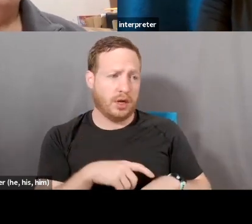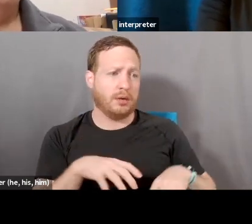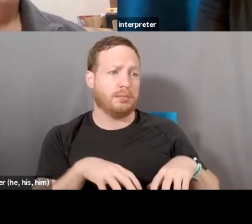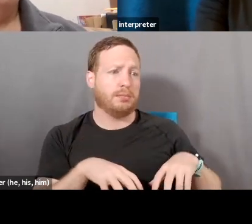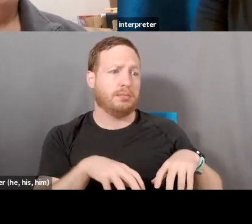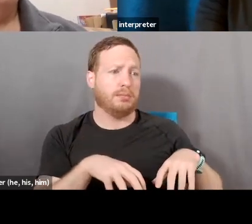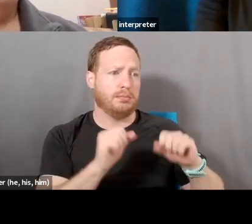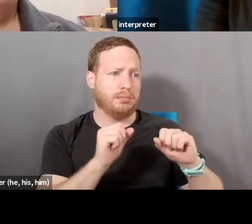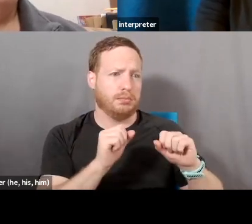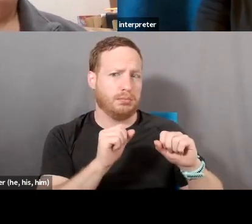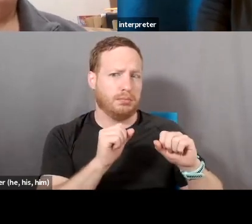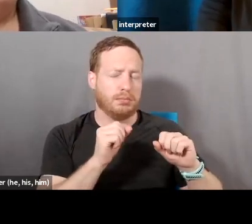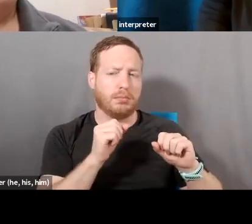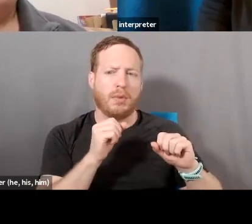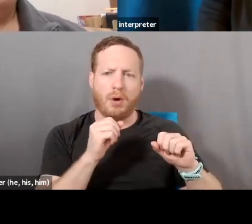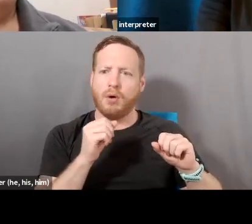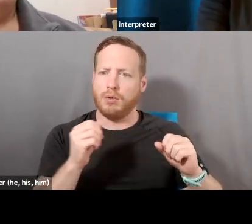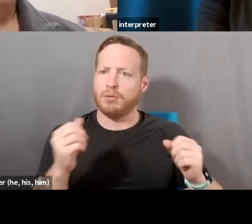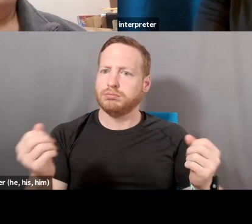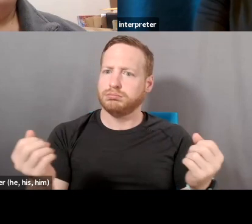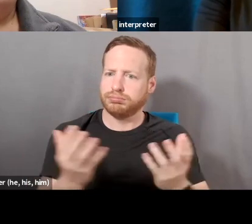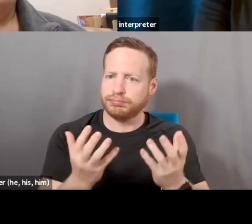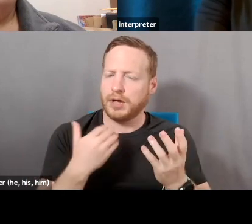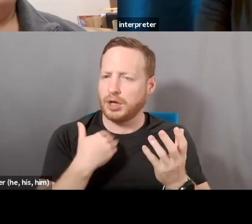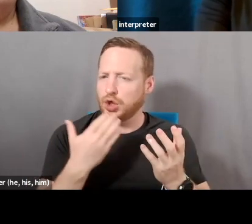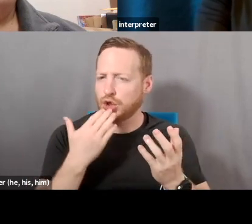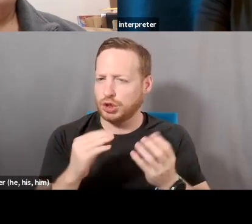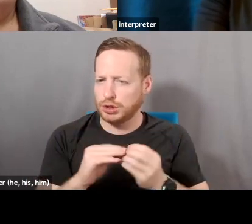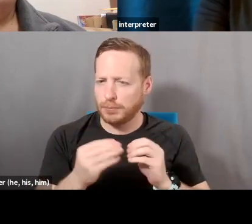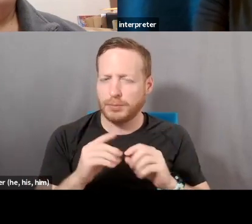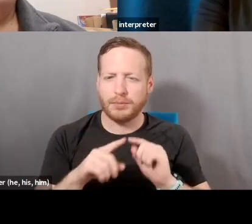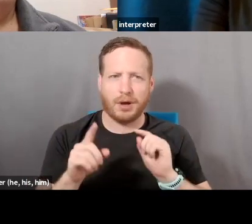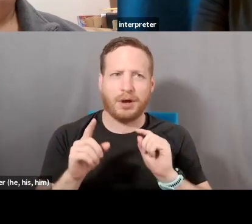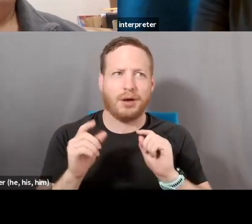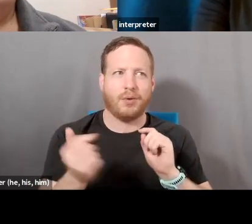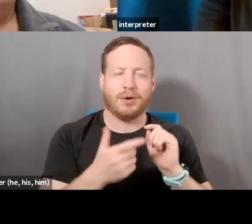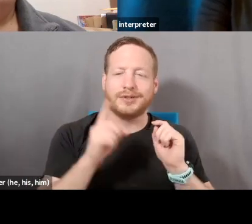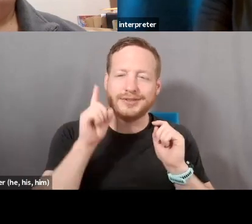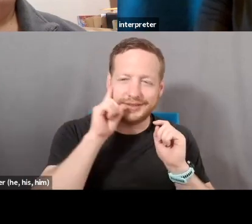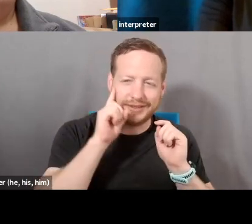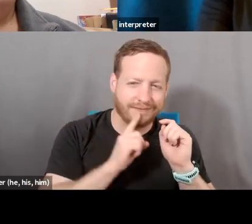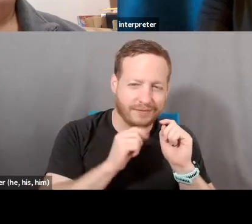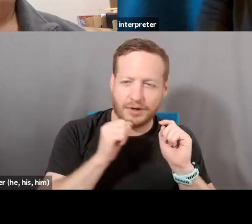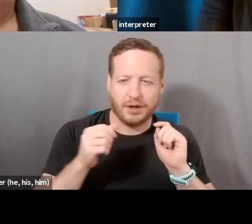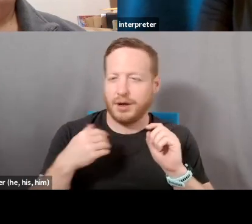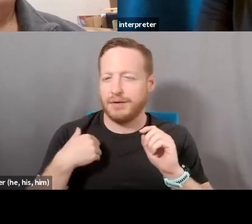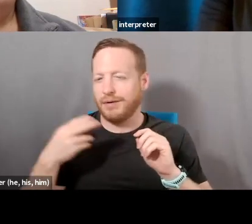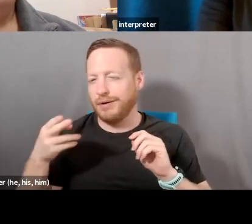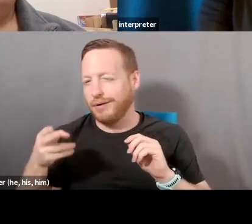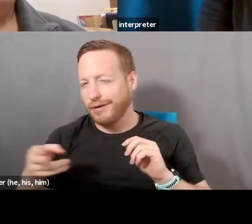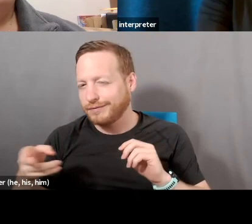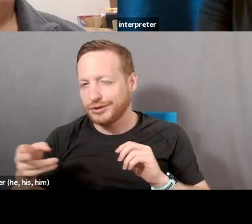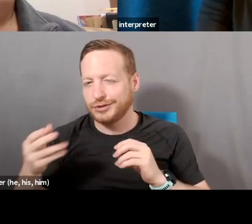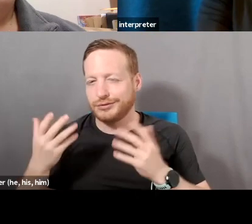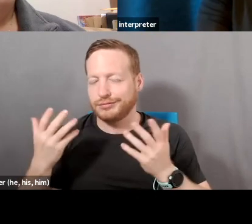forums and we would host one and people would come, a good number of people, but they were all